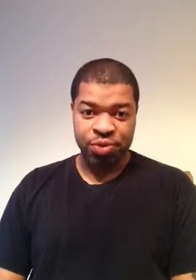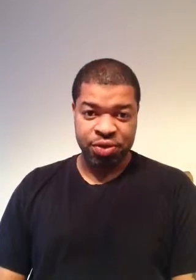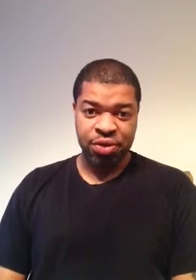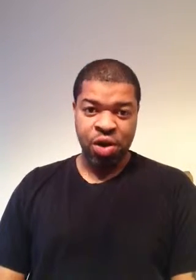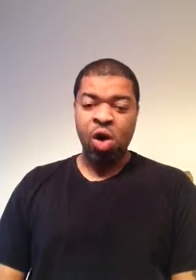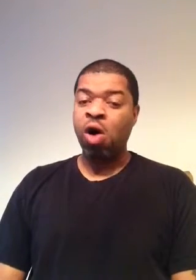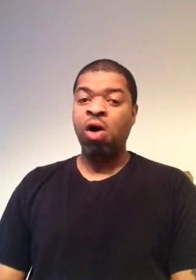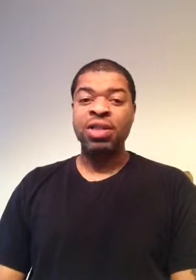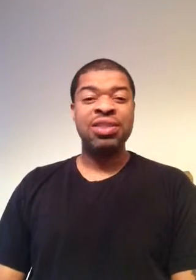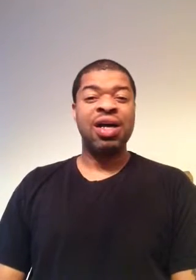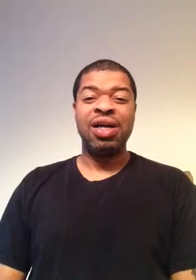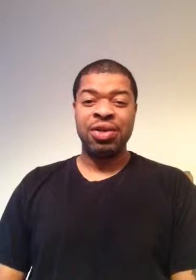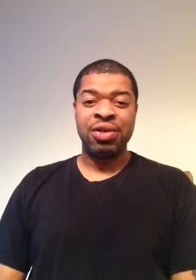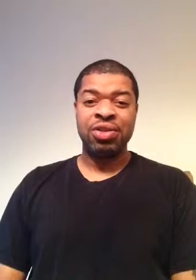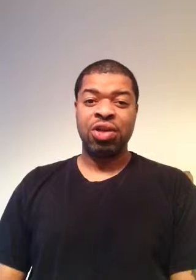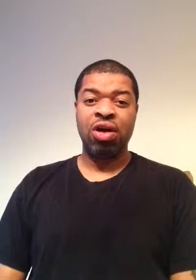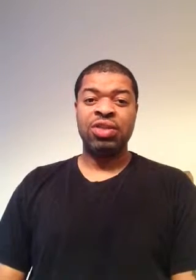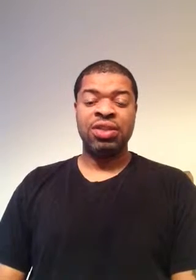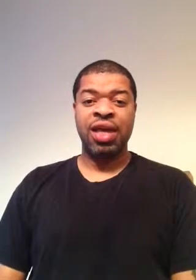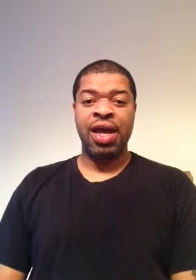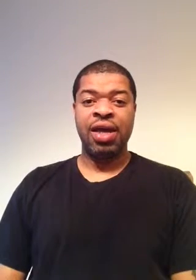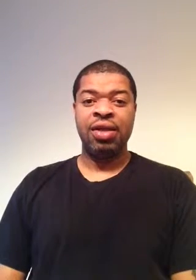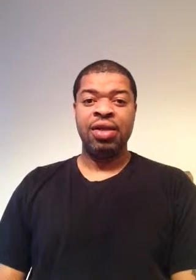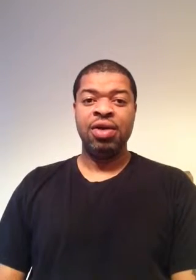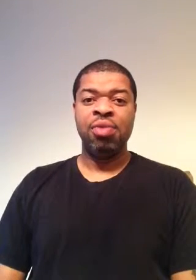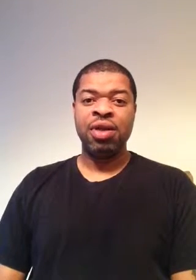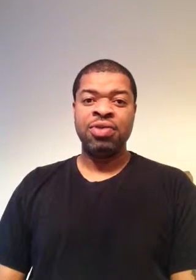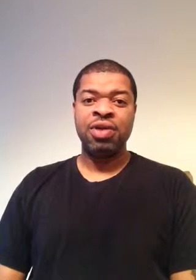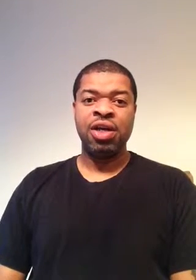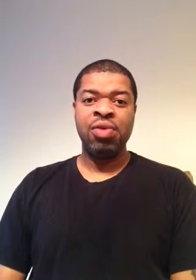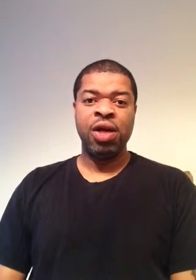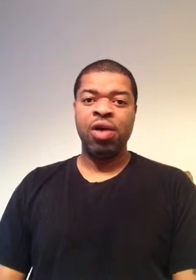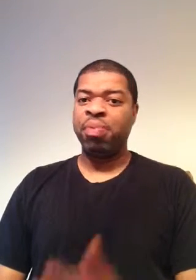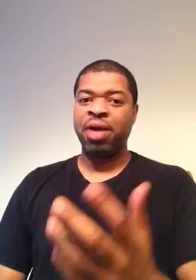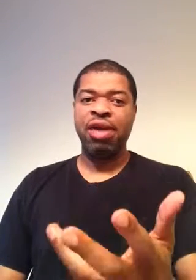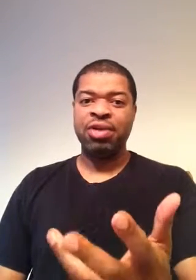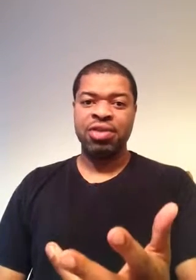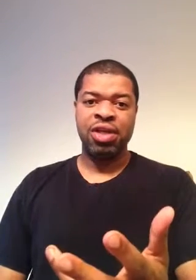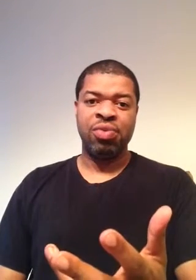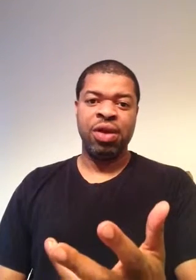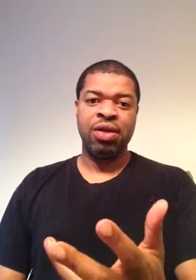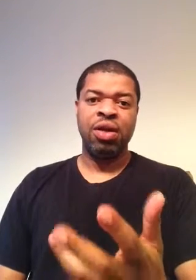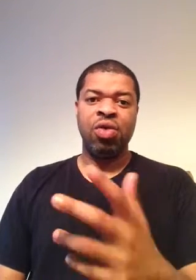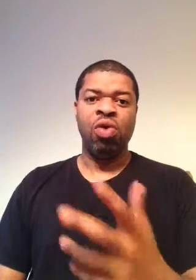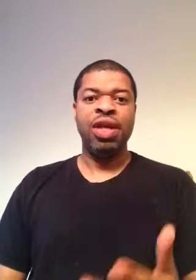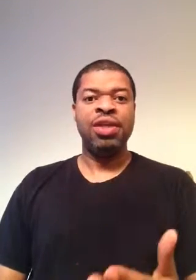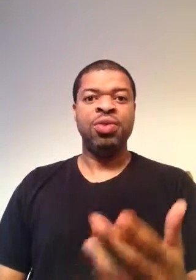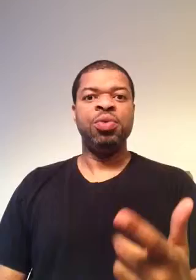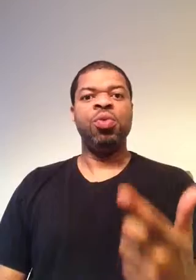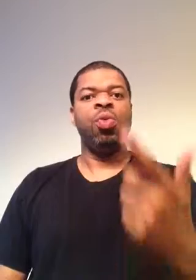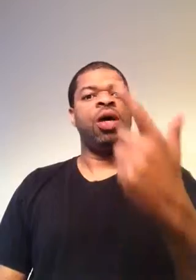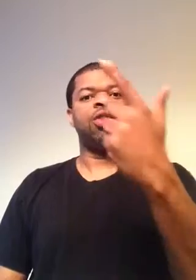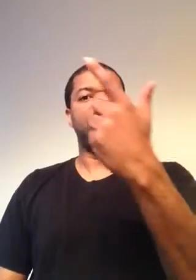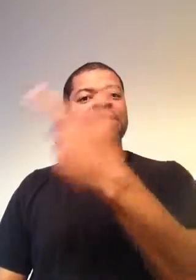abuse, or all these other charges that, mothers are hit with or parents are hit with when they do what she just